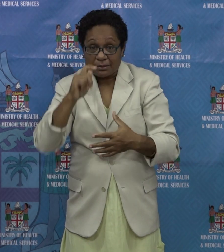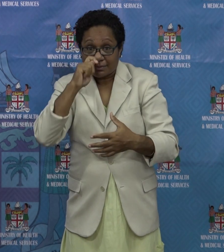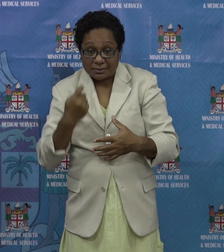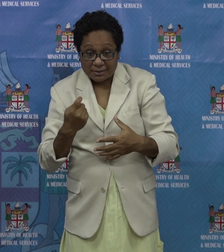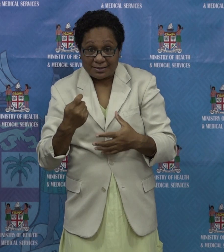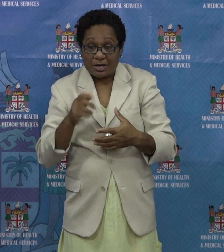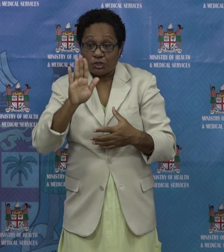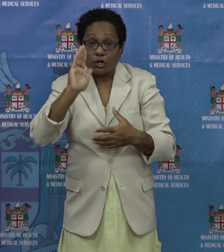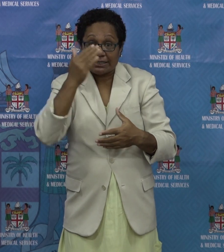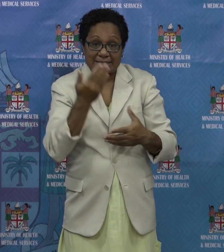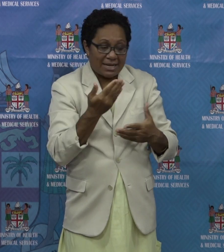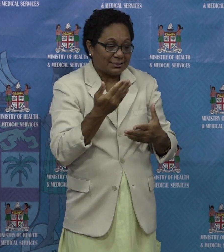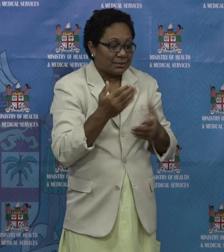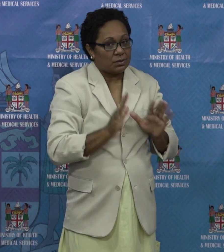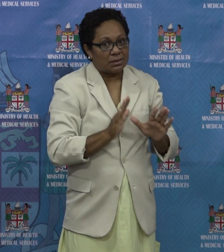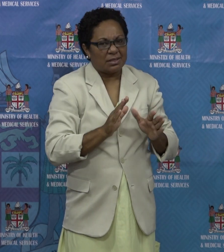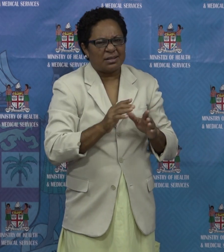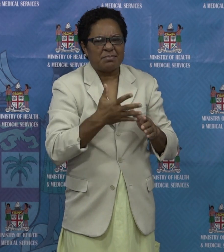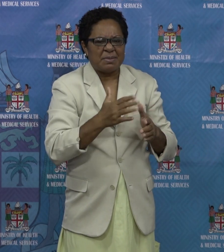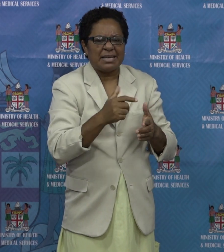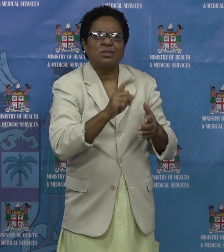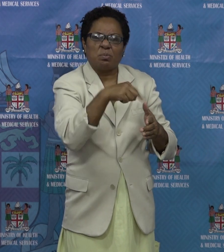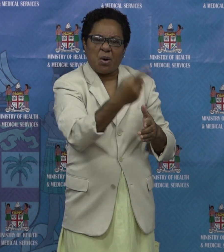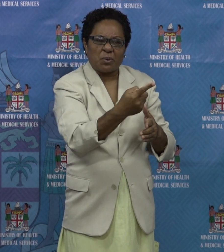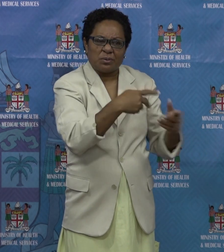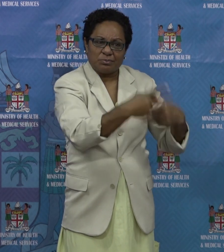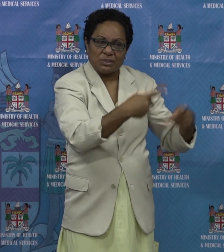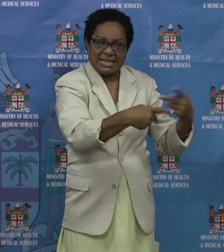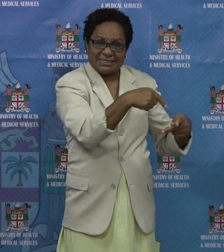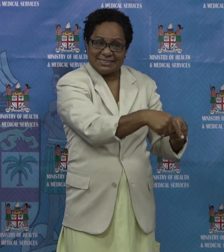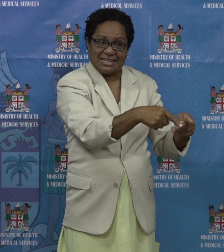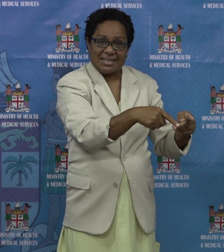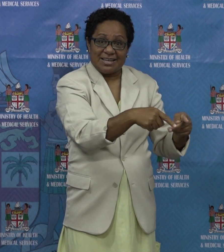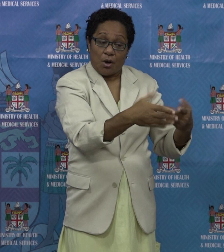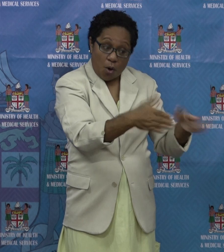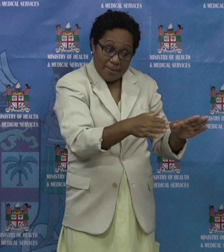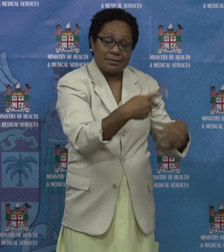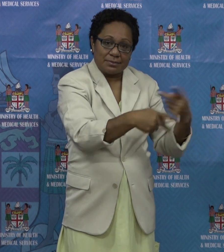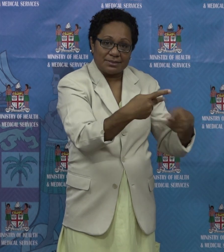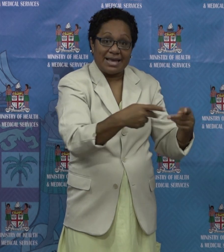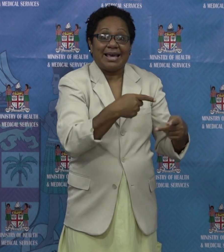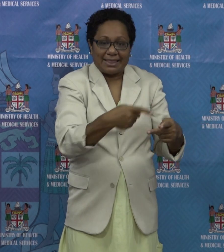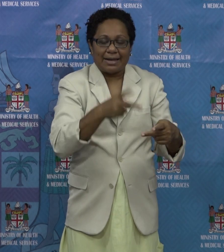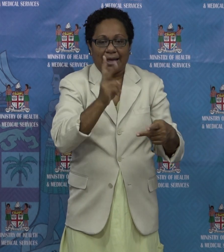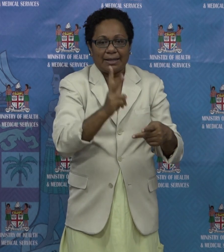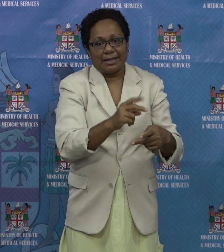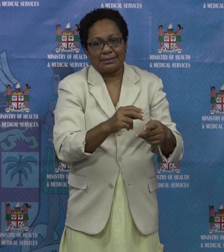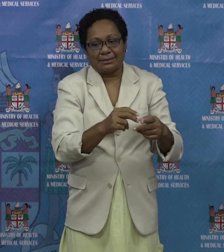get the lab back online later tomorrow, and then start testing and catching up with all the